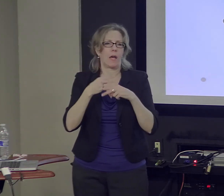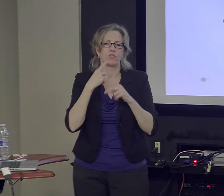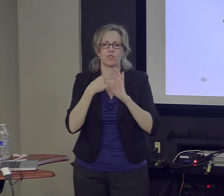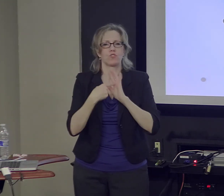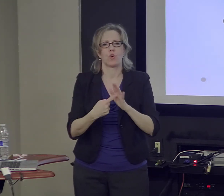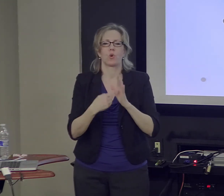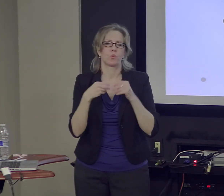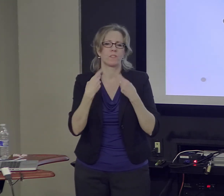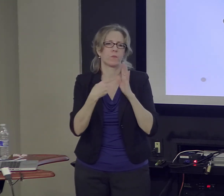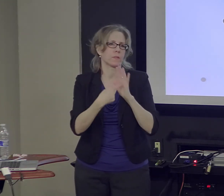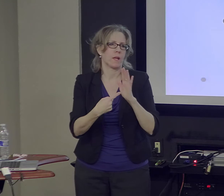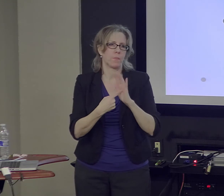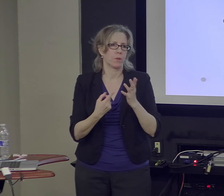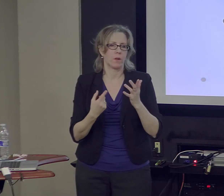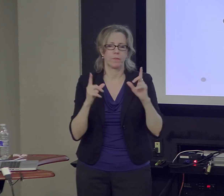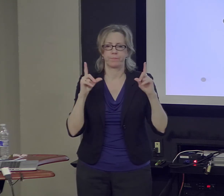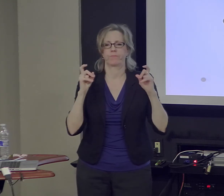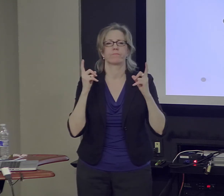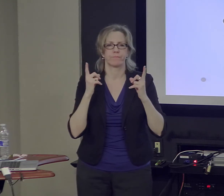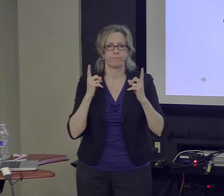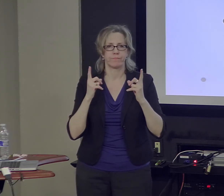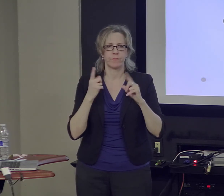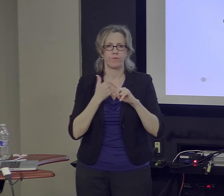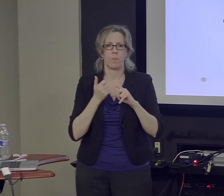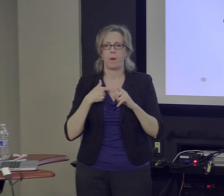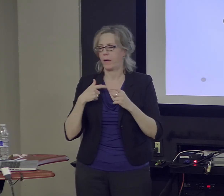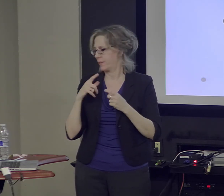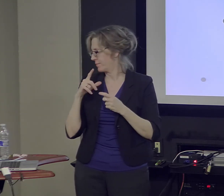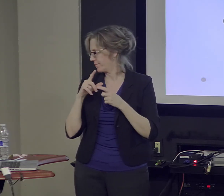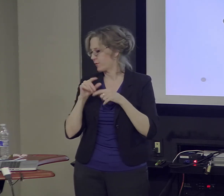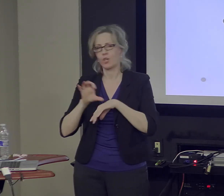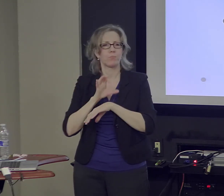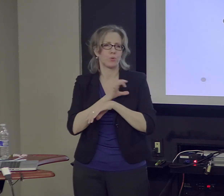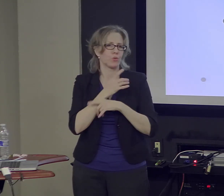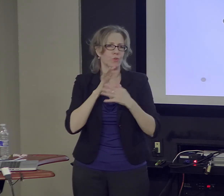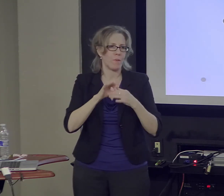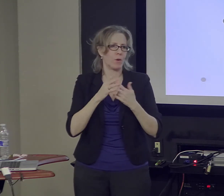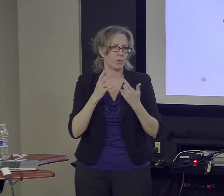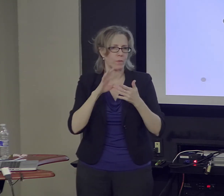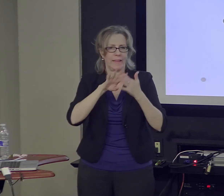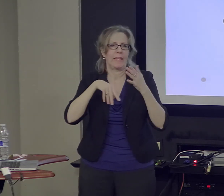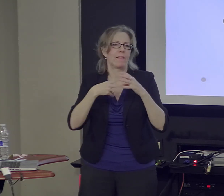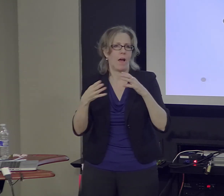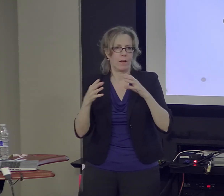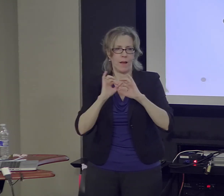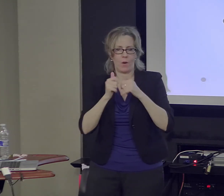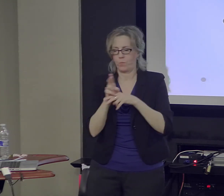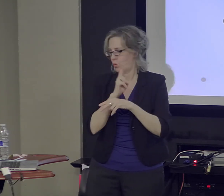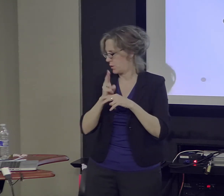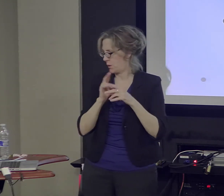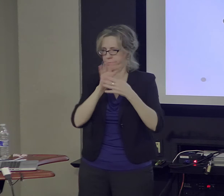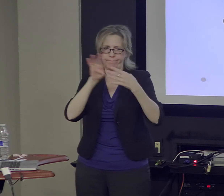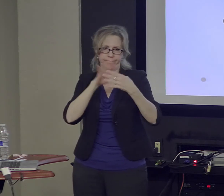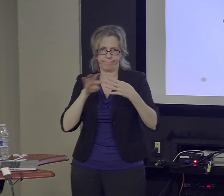Language. Now this next slide will show just some examples. I've taken screenshots of my